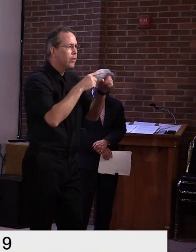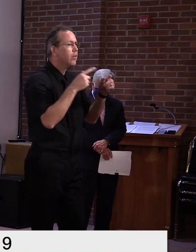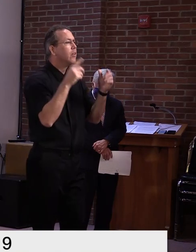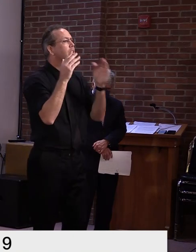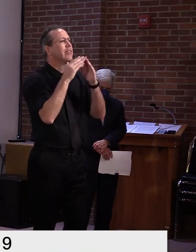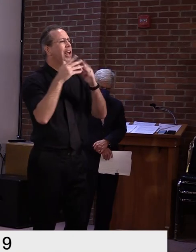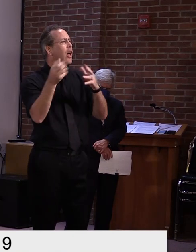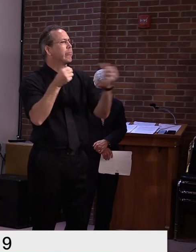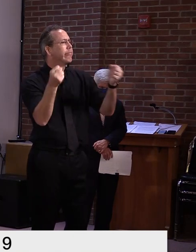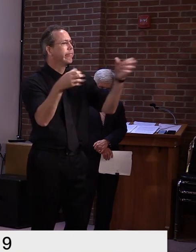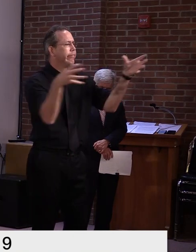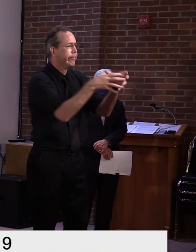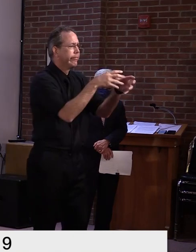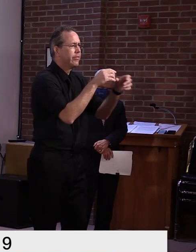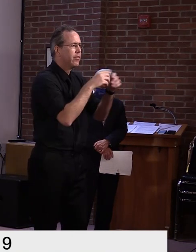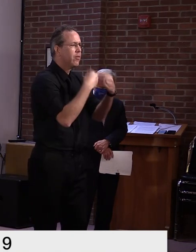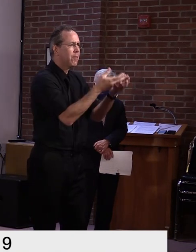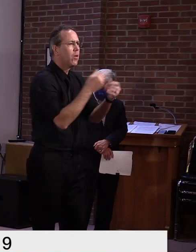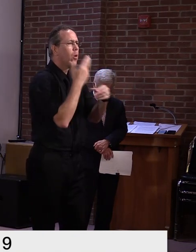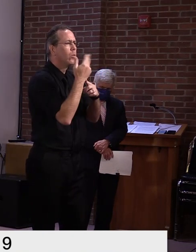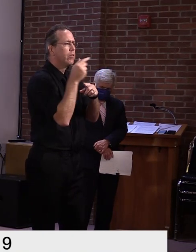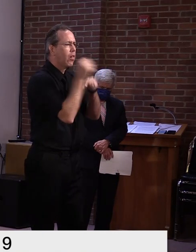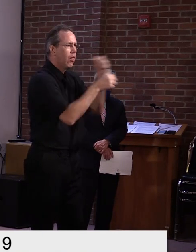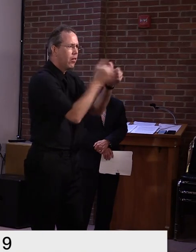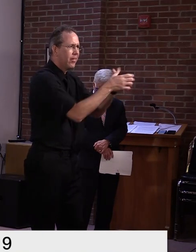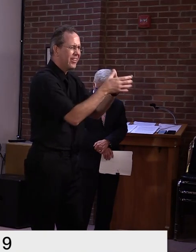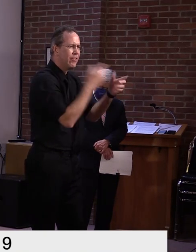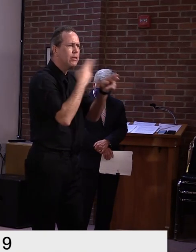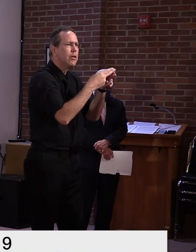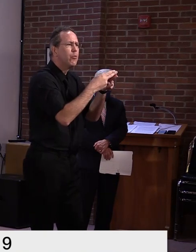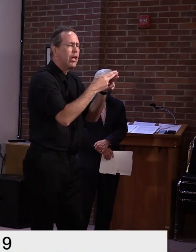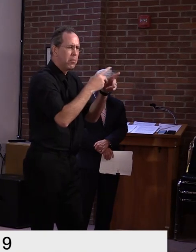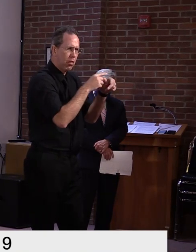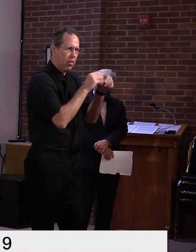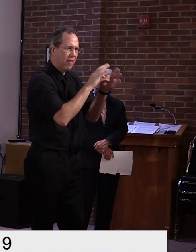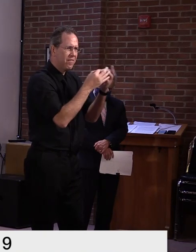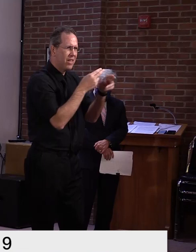into Richford, but not support them with